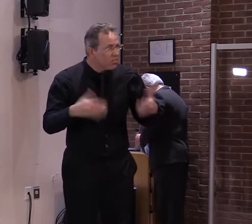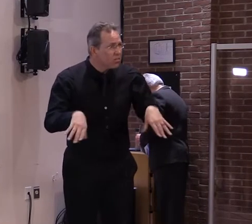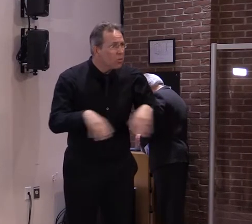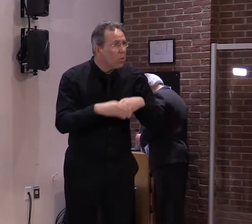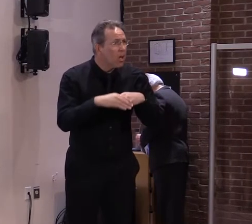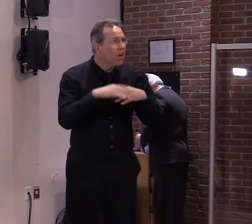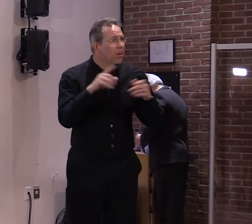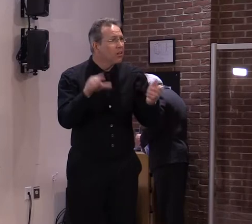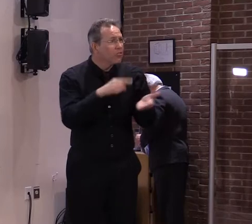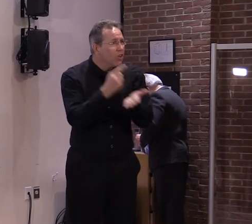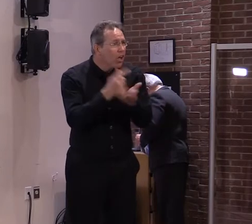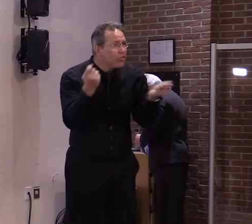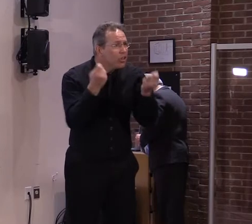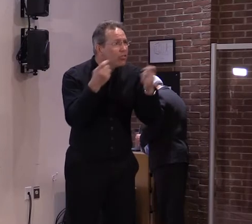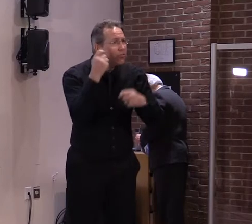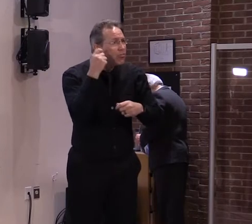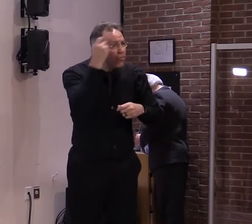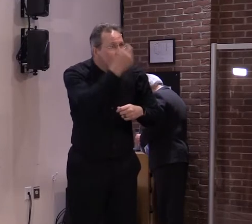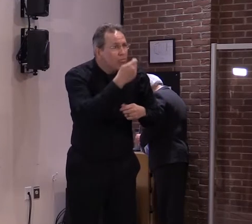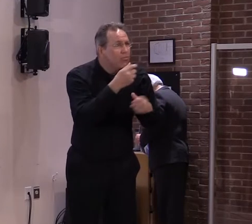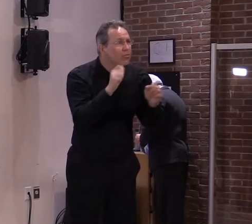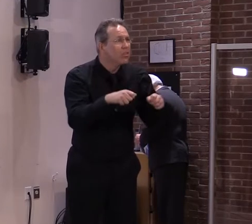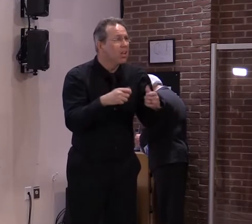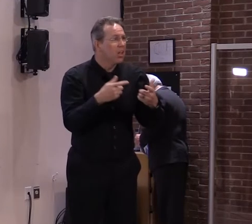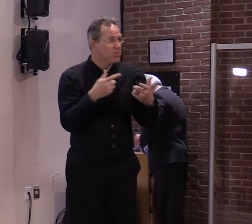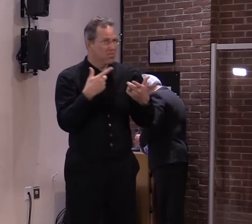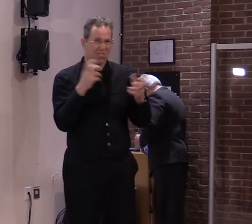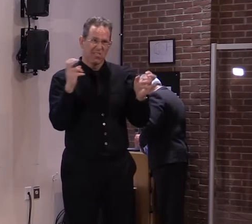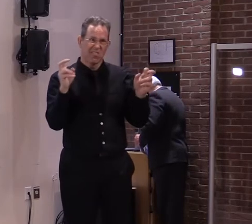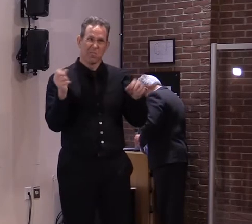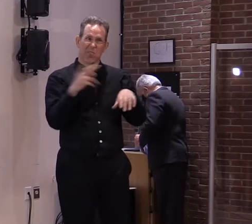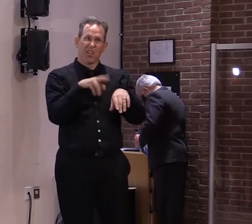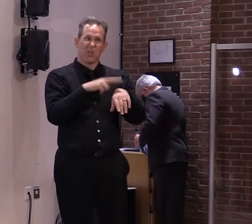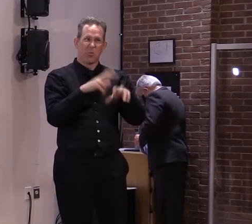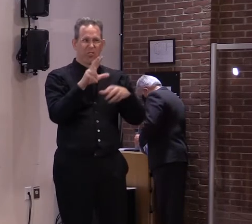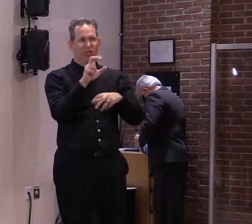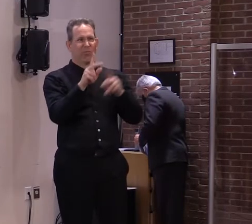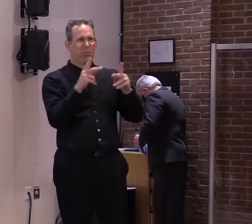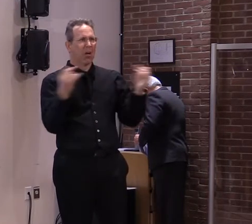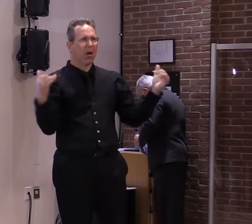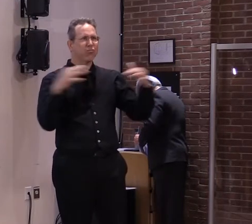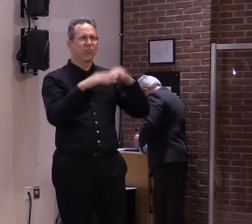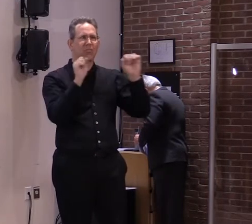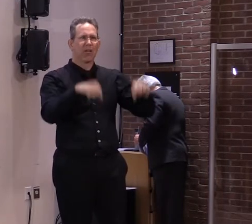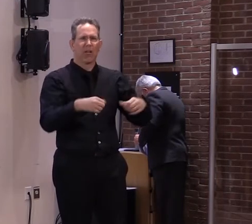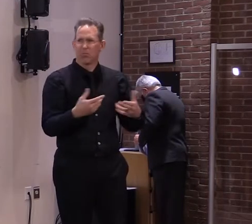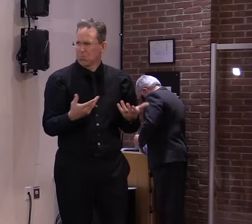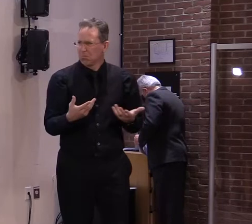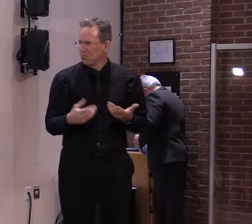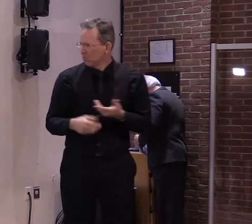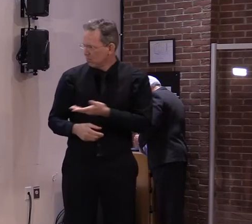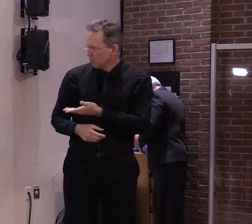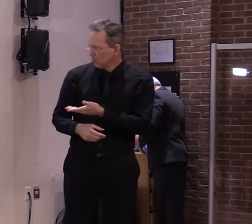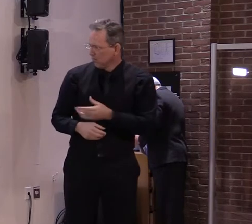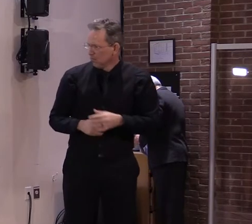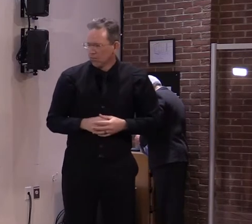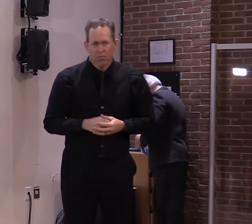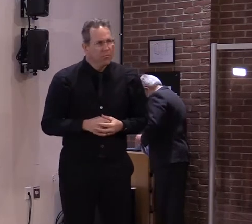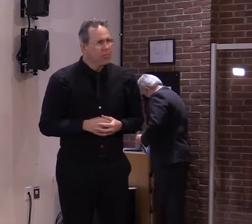about back to normal. Is that how you're anticipating it'll be within those guidelines?